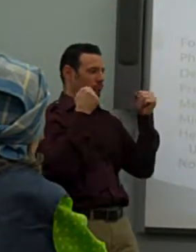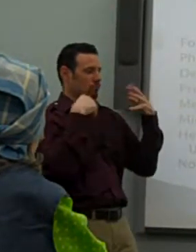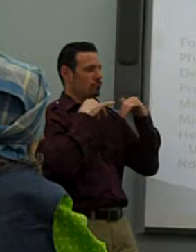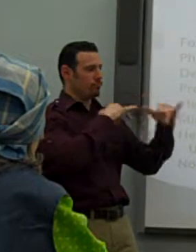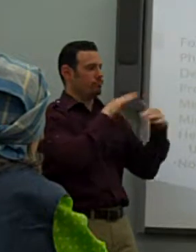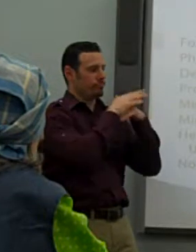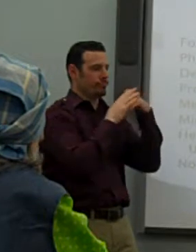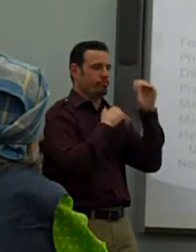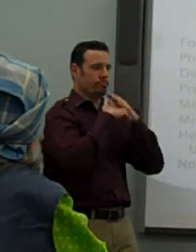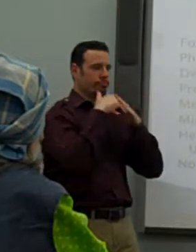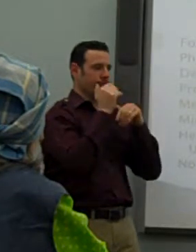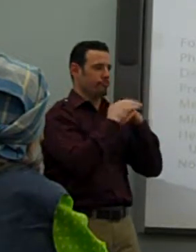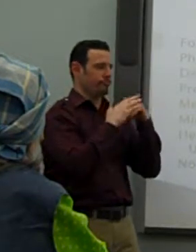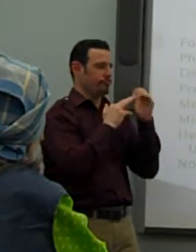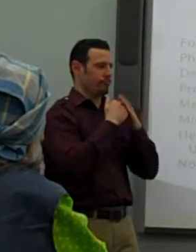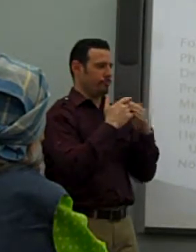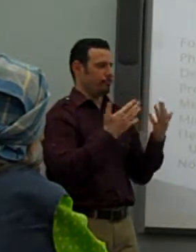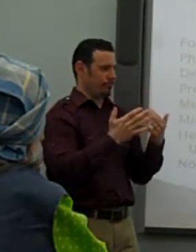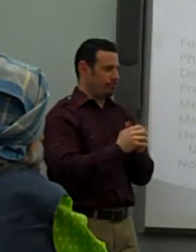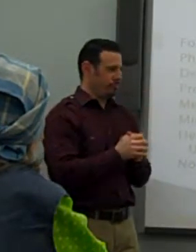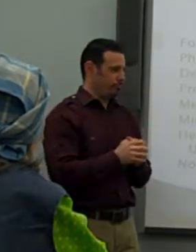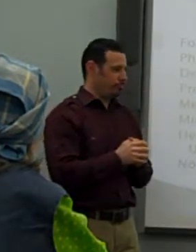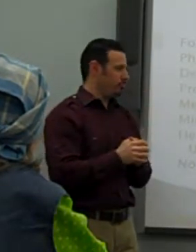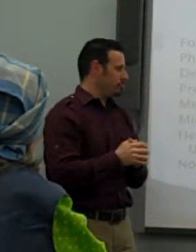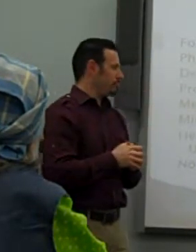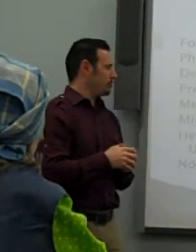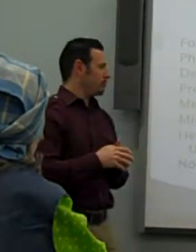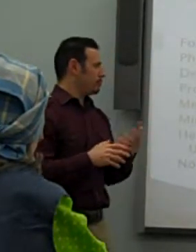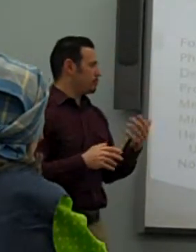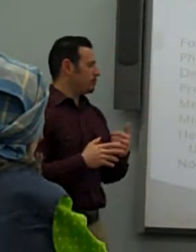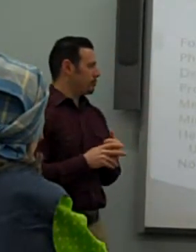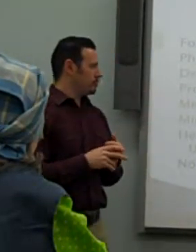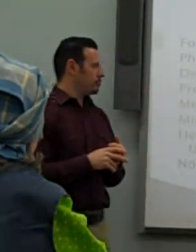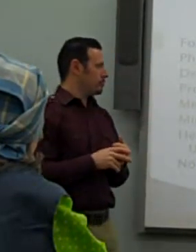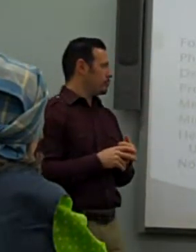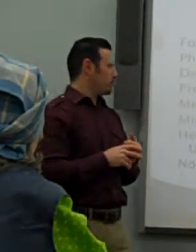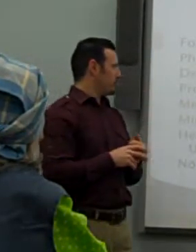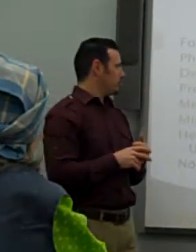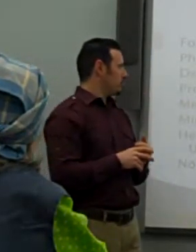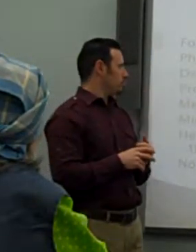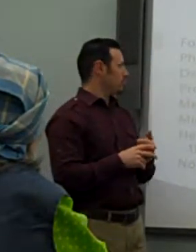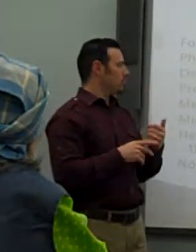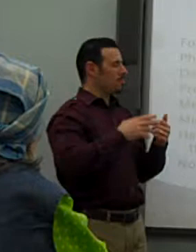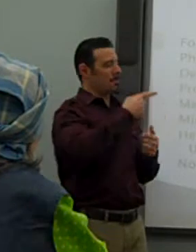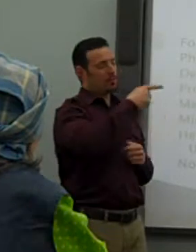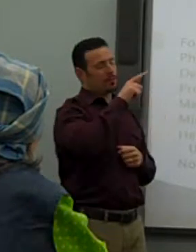Because then the two consumers will then have access to their native language.